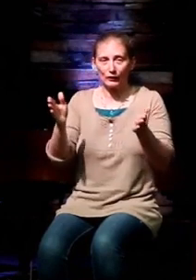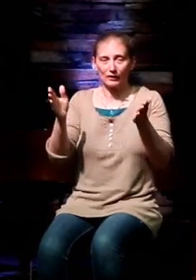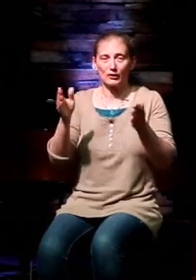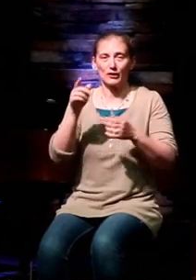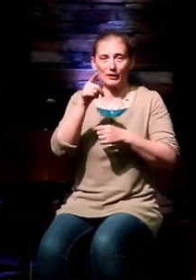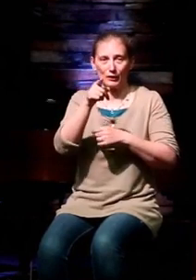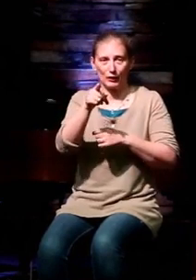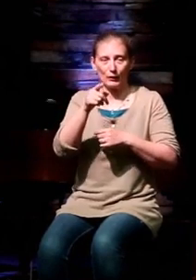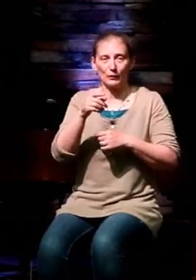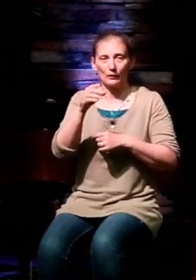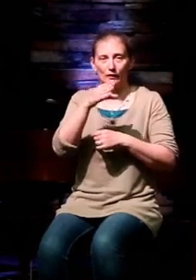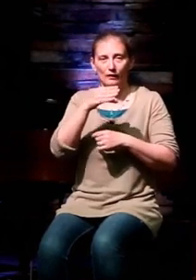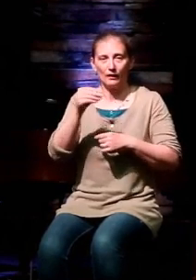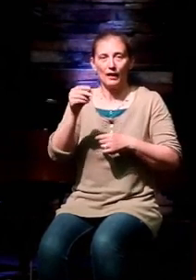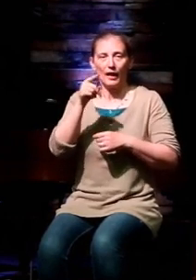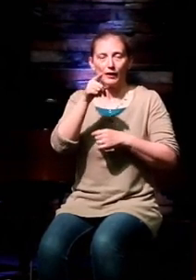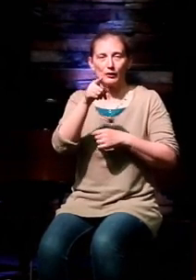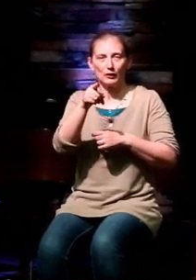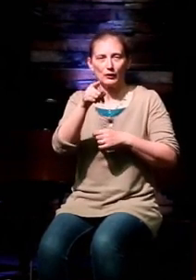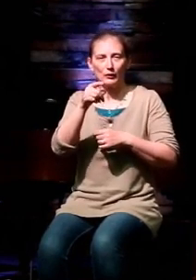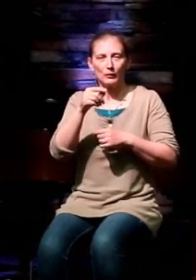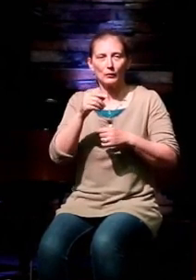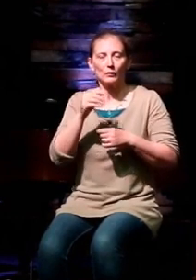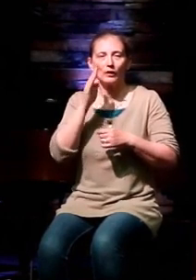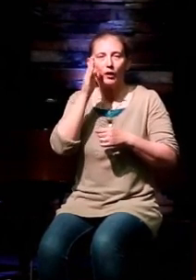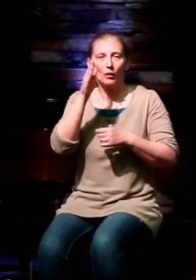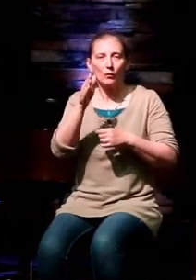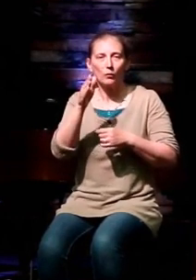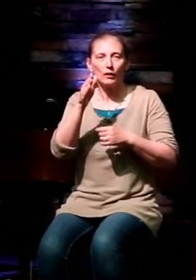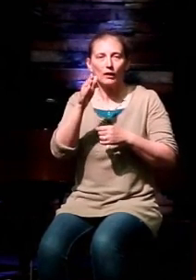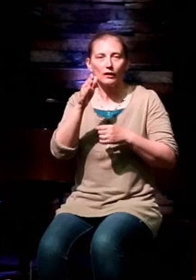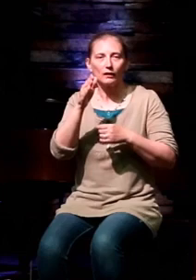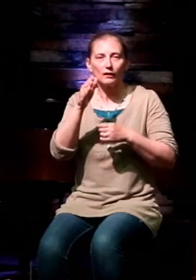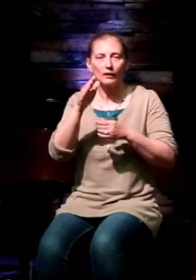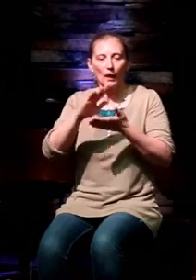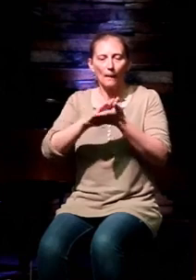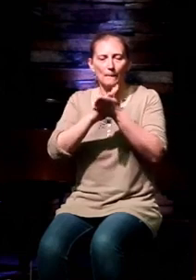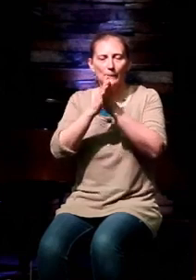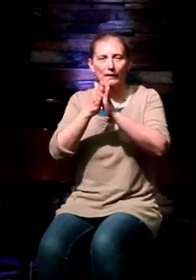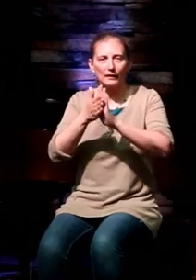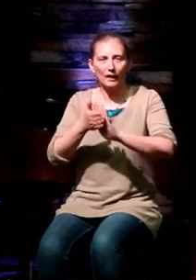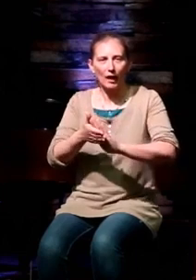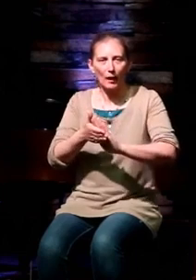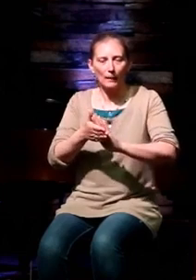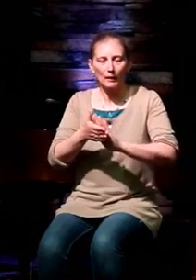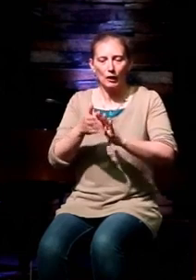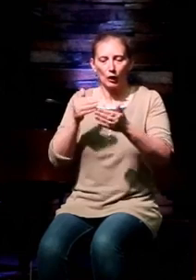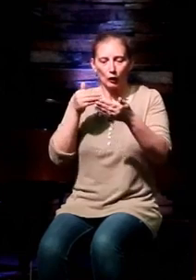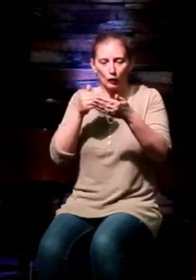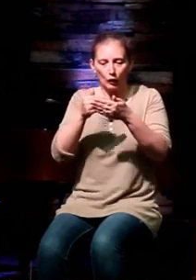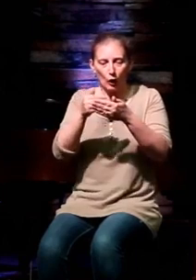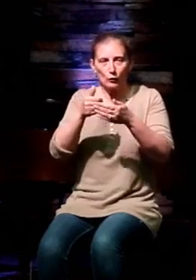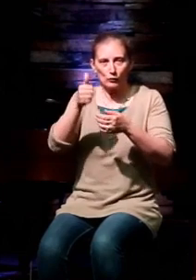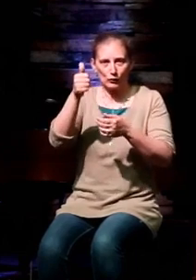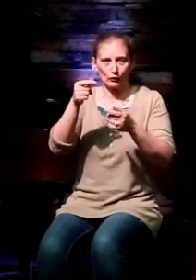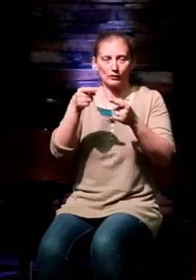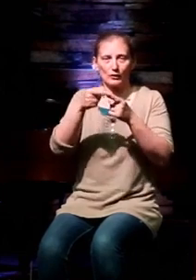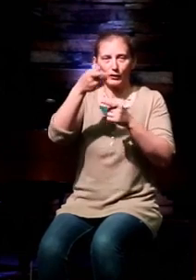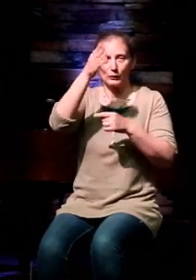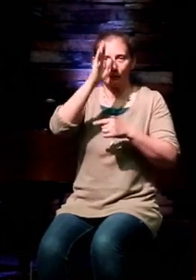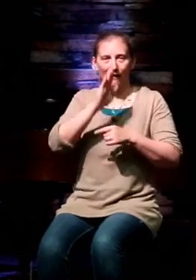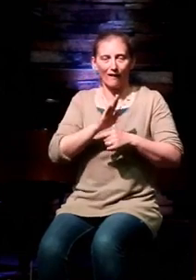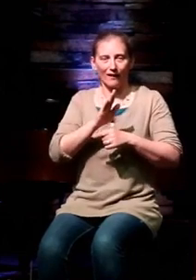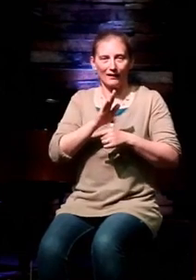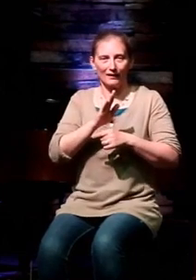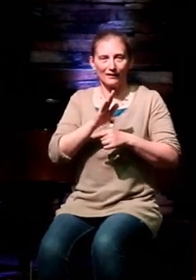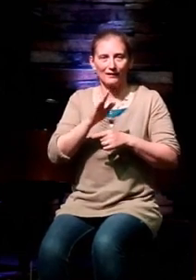Him, the closer you get to God by listening to His voice, you're going to realize, as I said a minute ago, He's speaking all the time. He wants you to go this